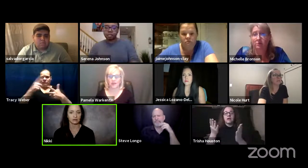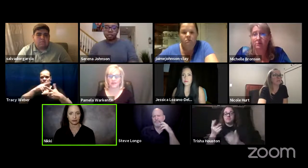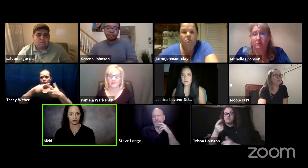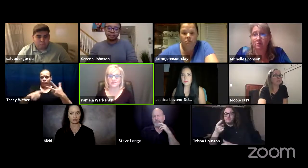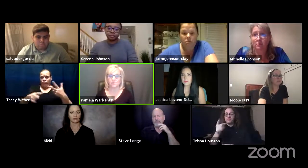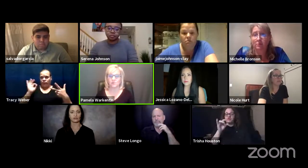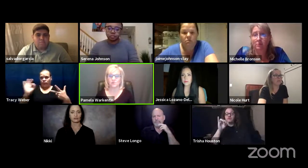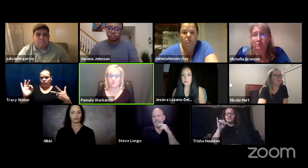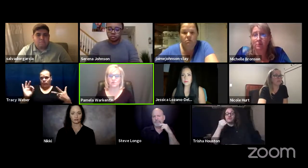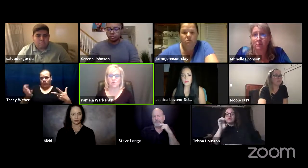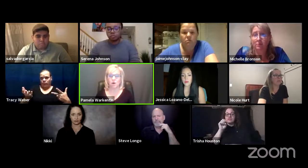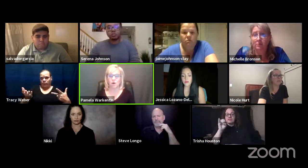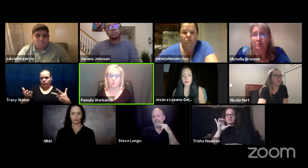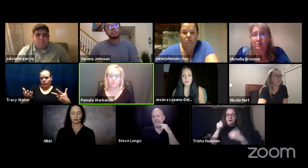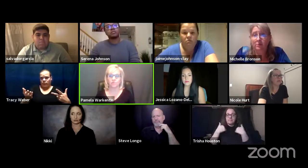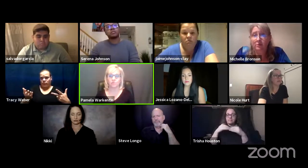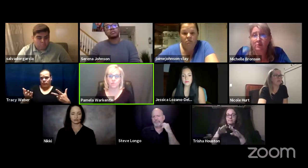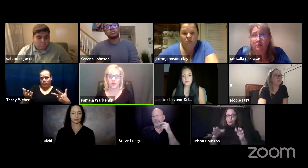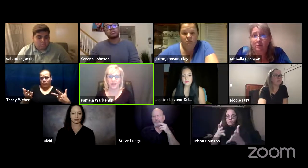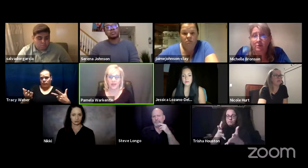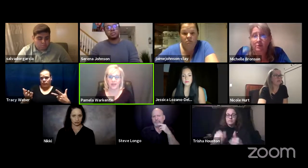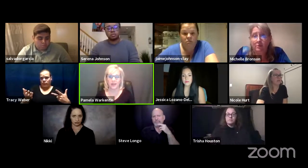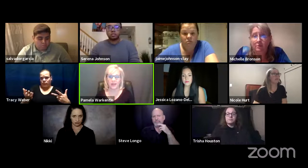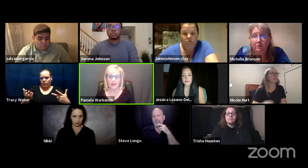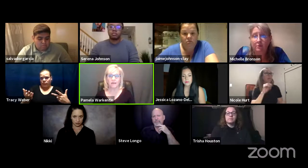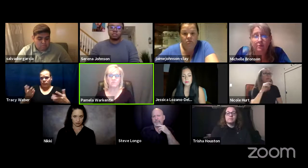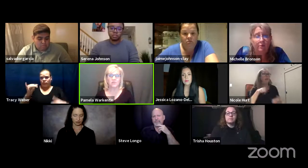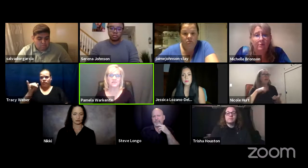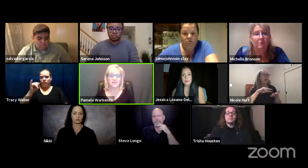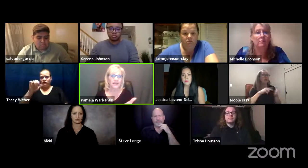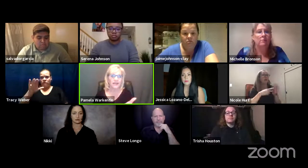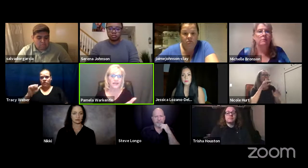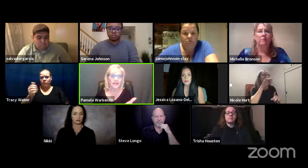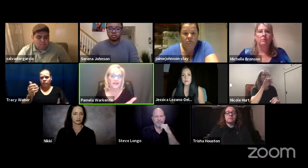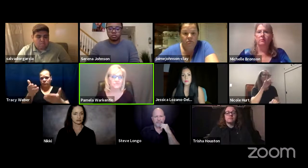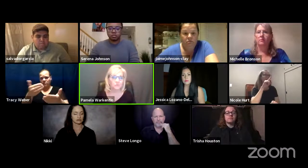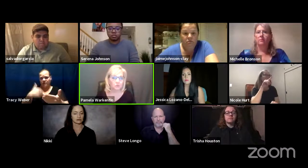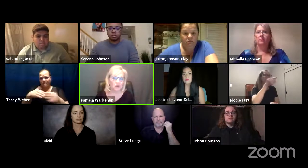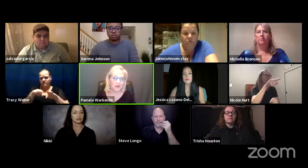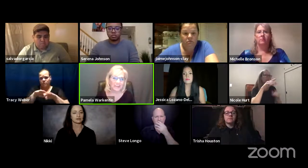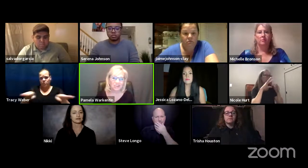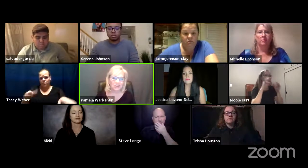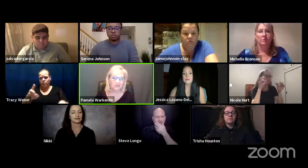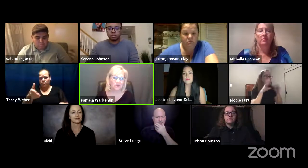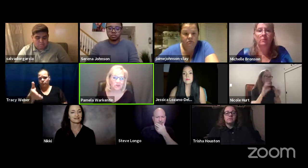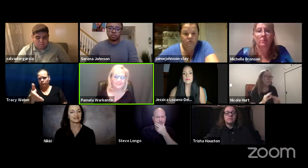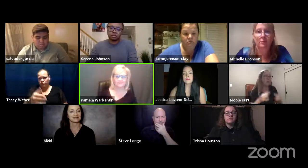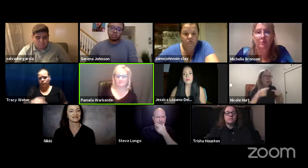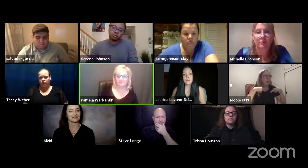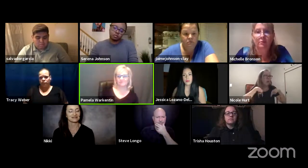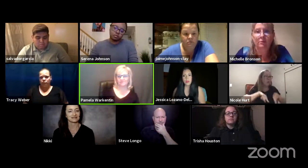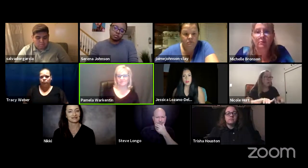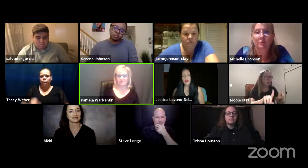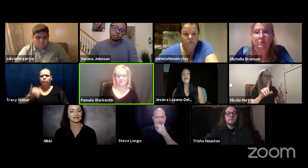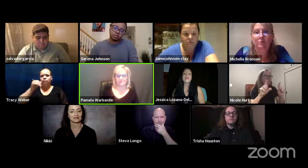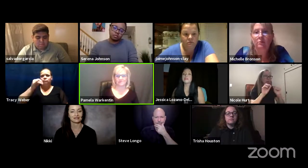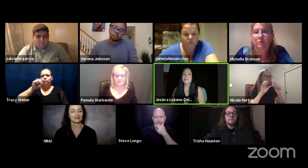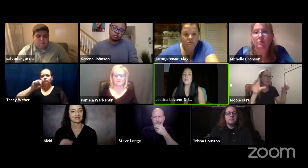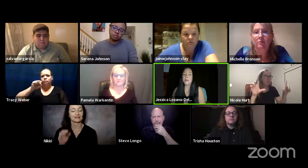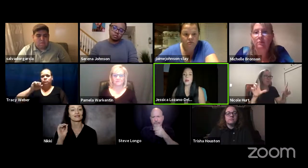Okay, so those are all three. Jessica, now you have the floor. Go ahead and share if you would. All right, so I'll be